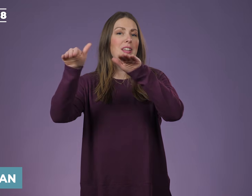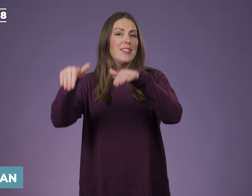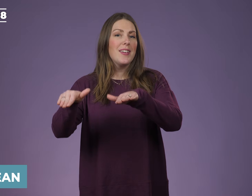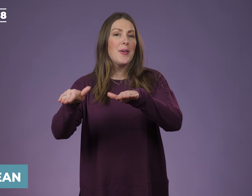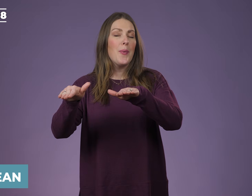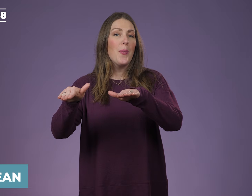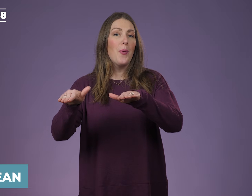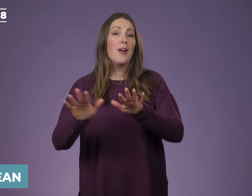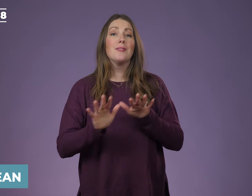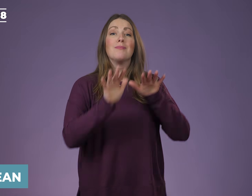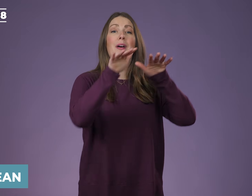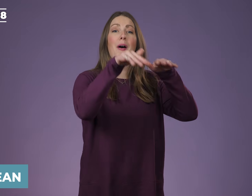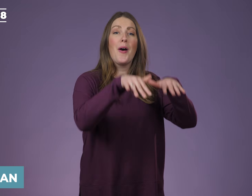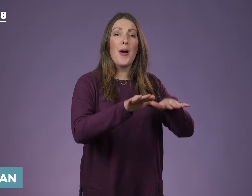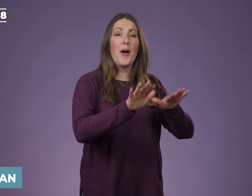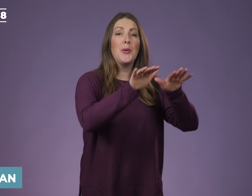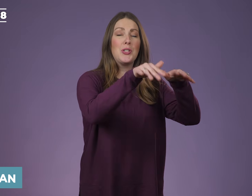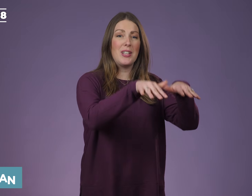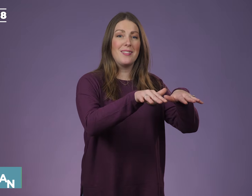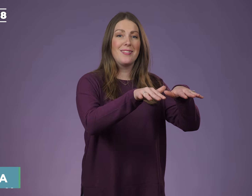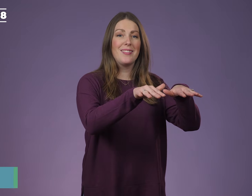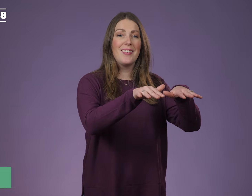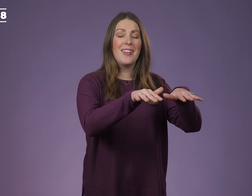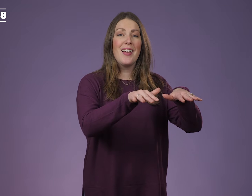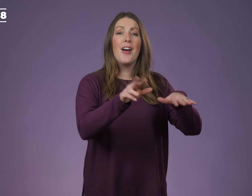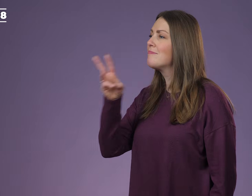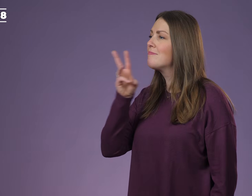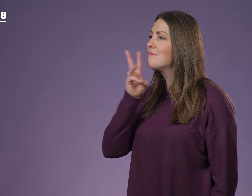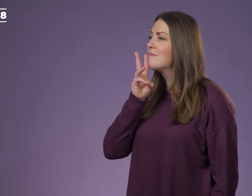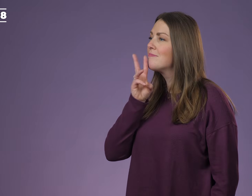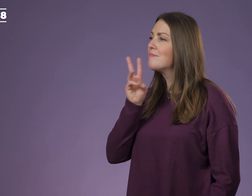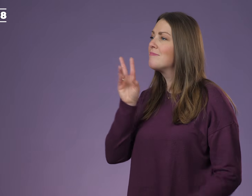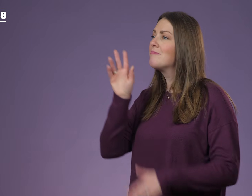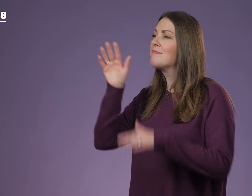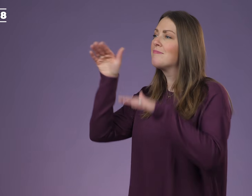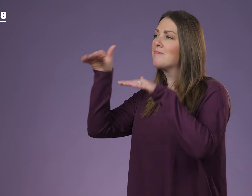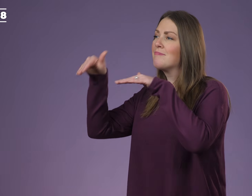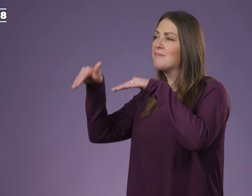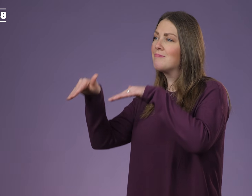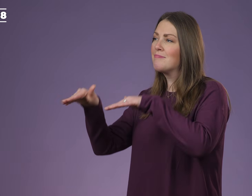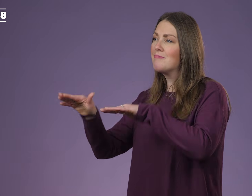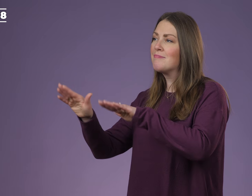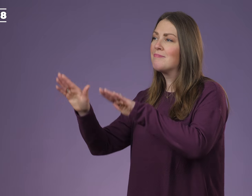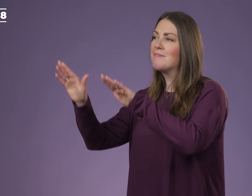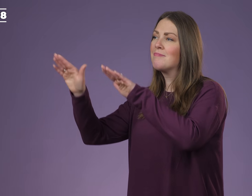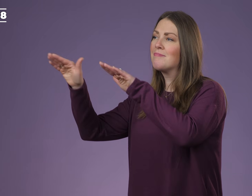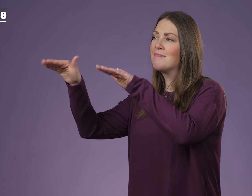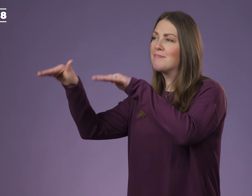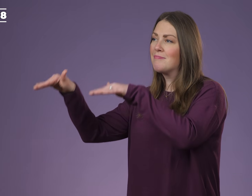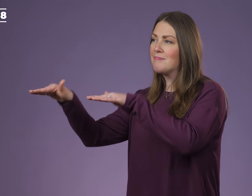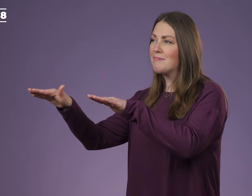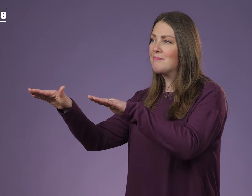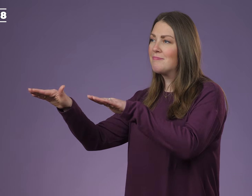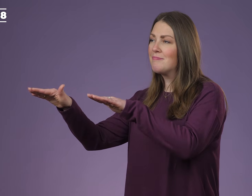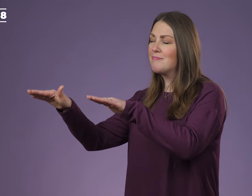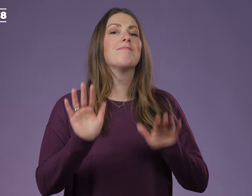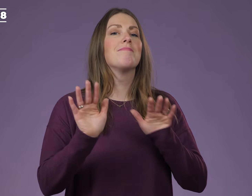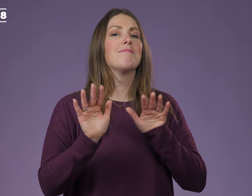Ocean or ocean. Ocean with water and the waves